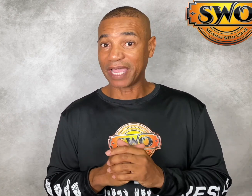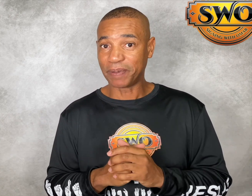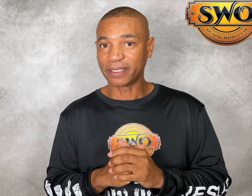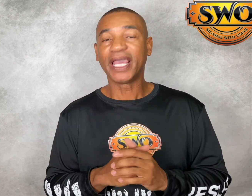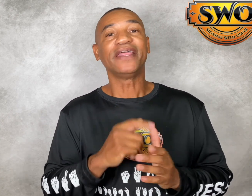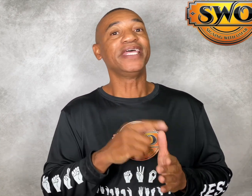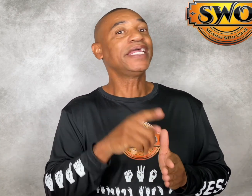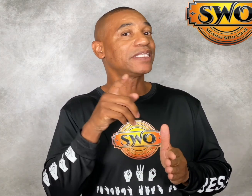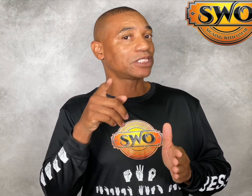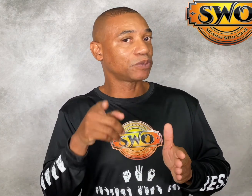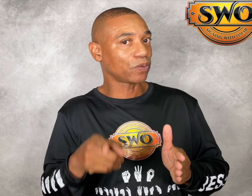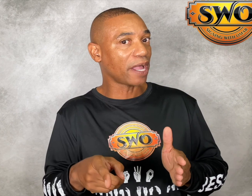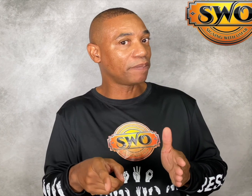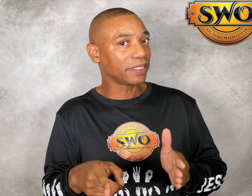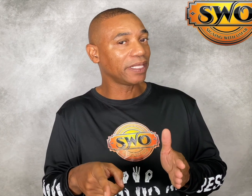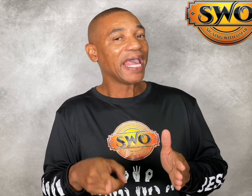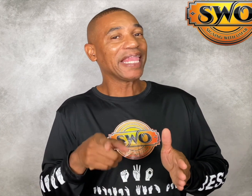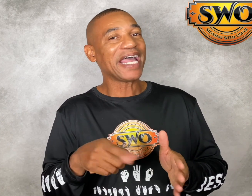button, then hit the subscribe button, and last